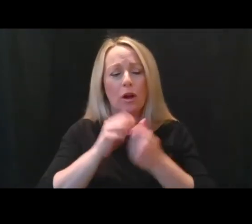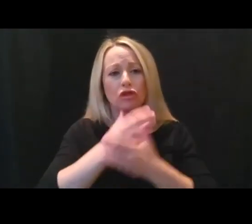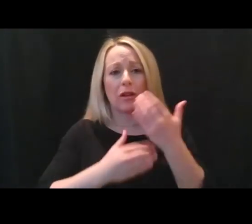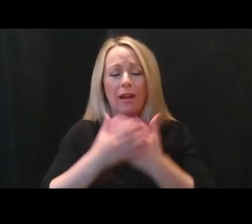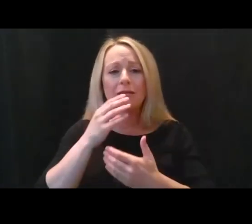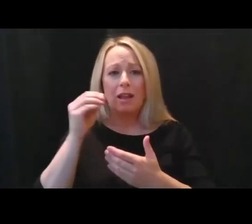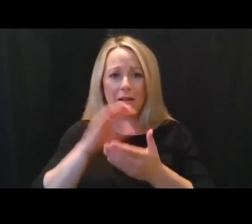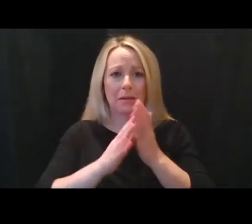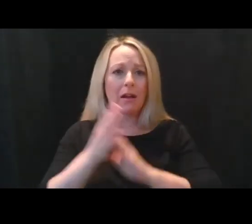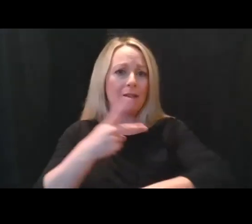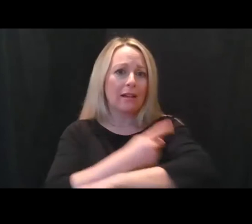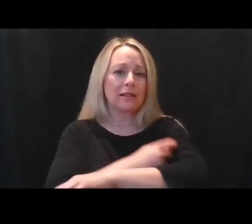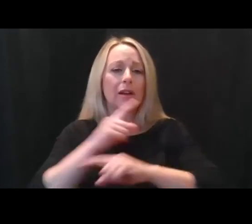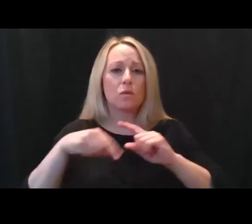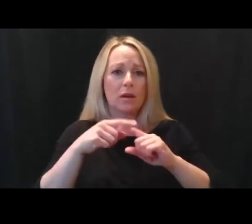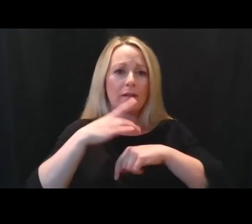can.